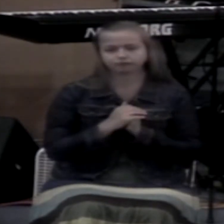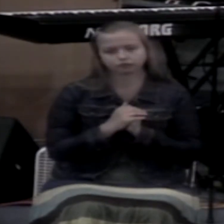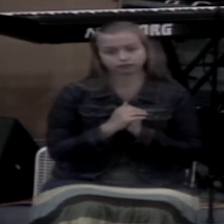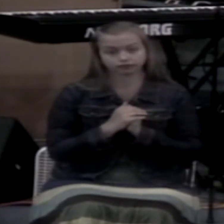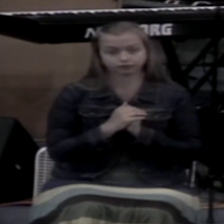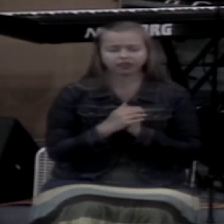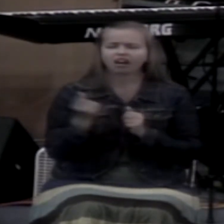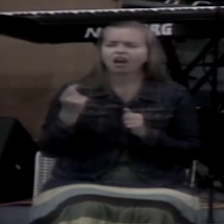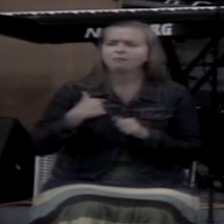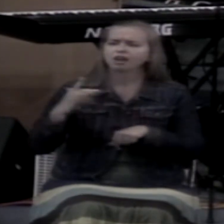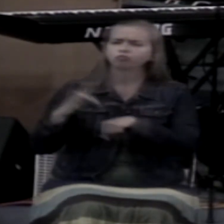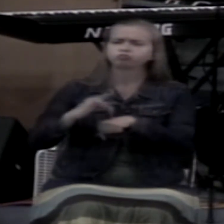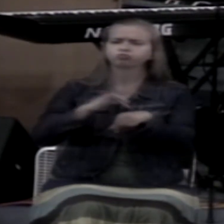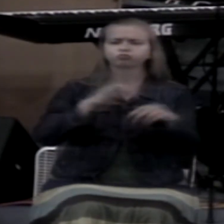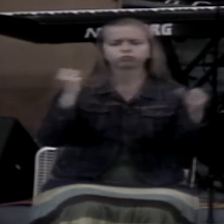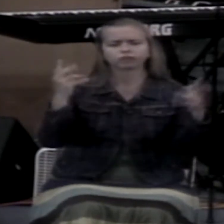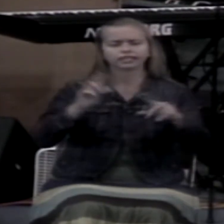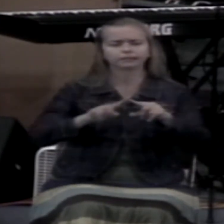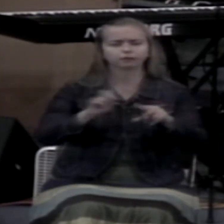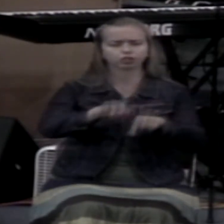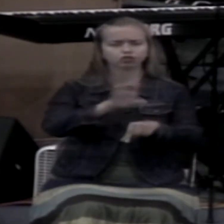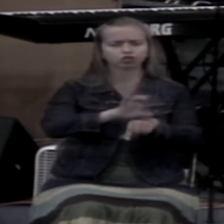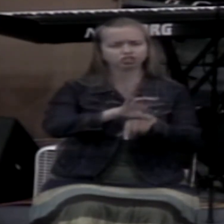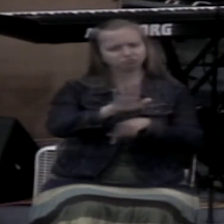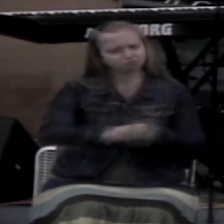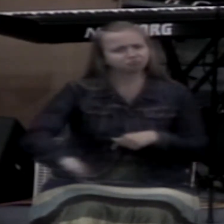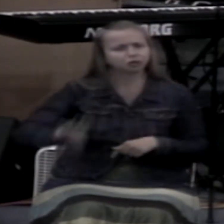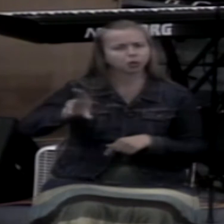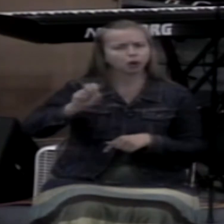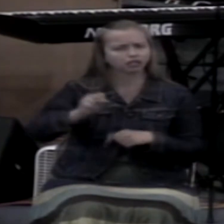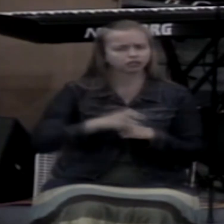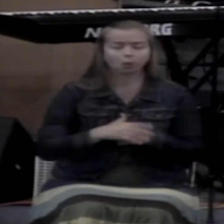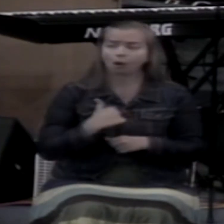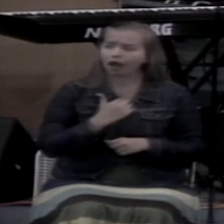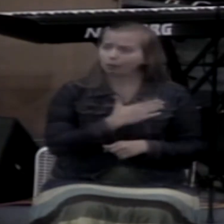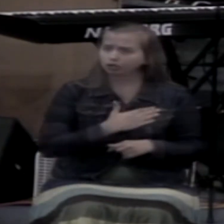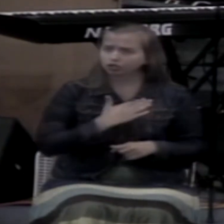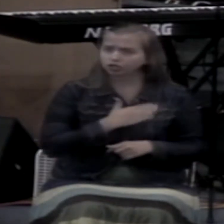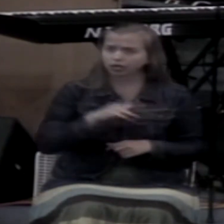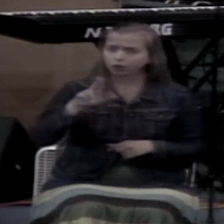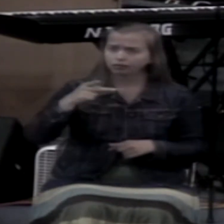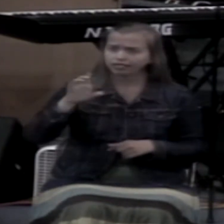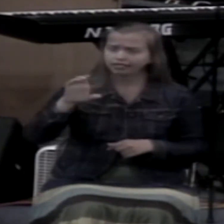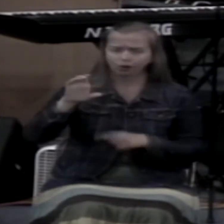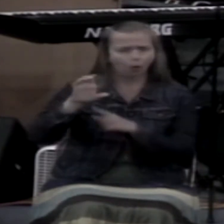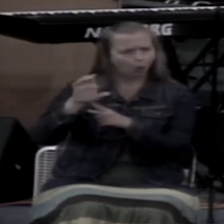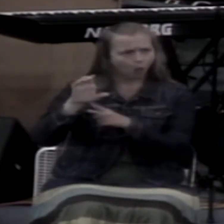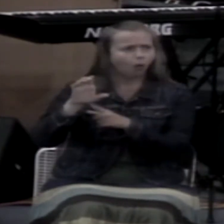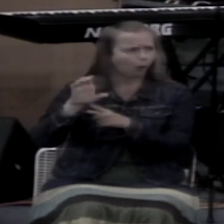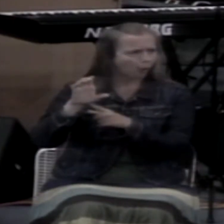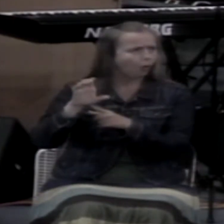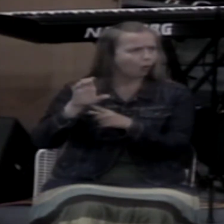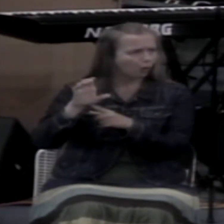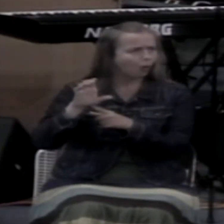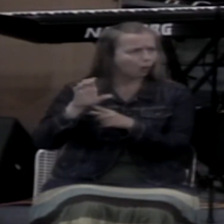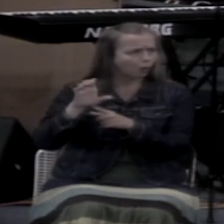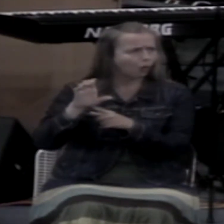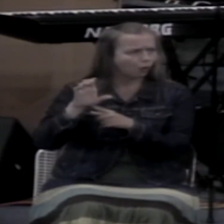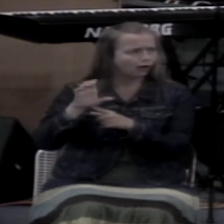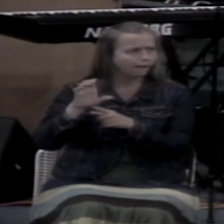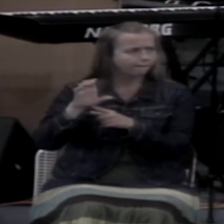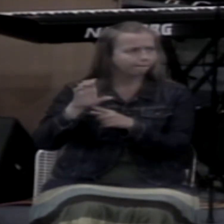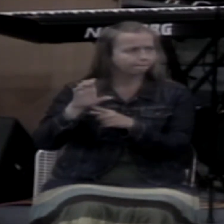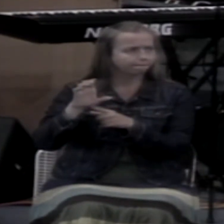Pentecostal Church. I mean, I really appreciate it. I won't be making some complimentary statements about the UPC and about